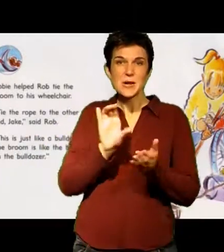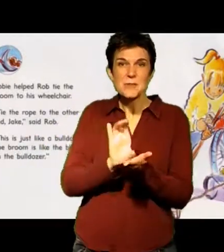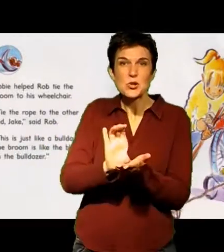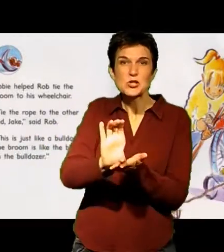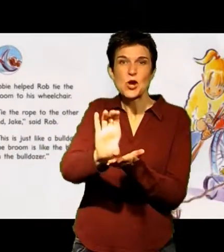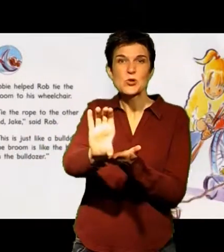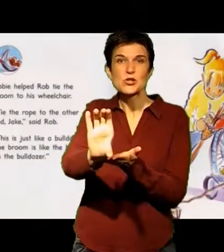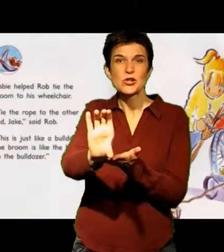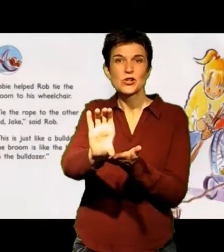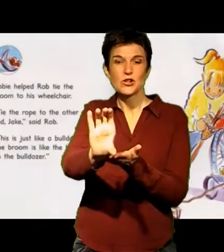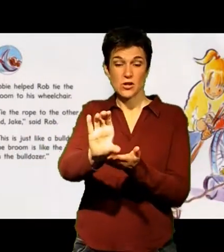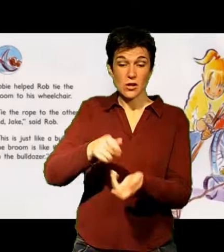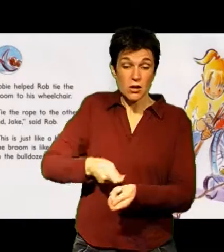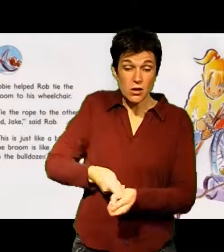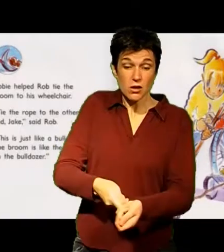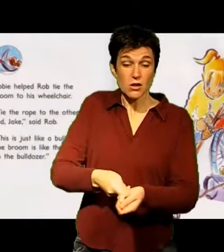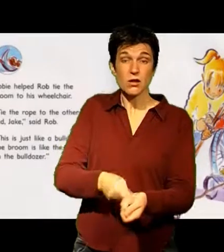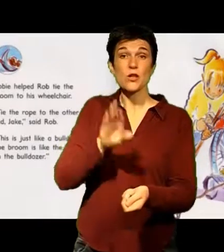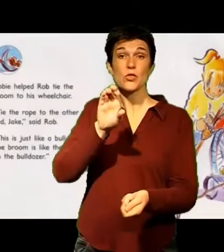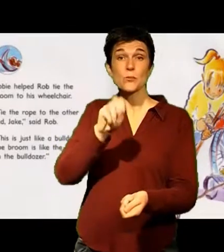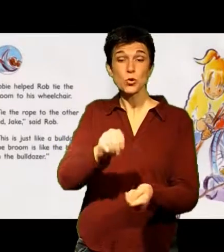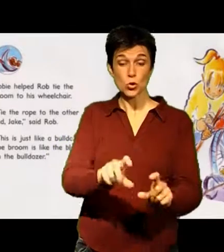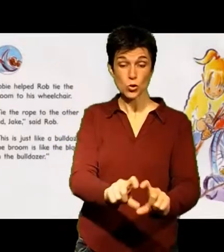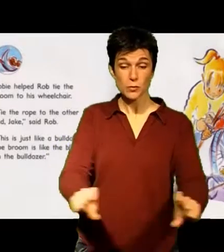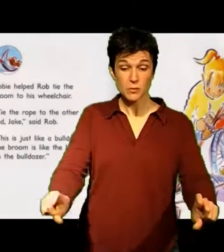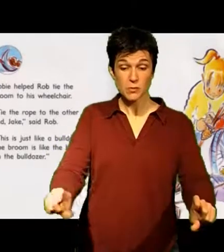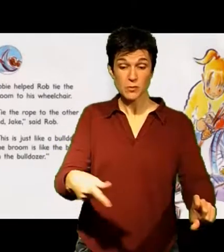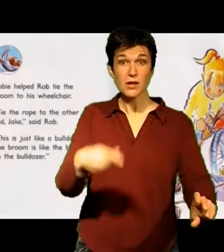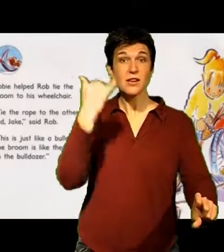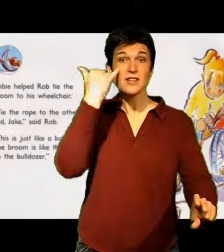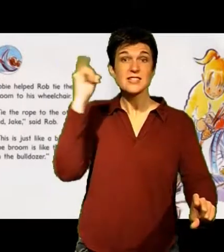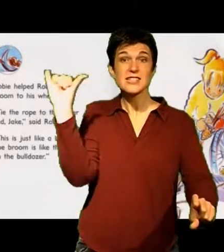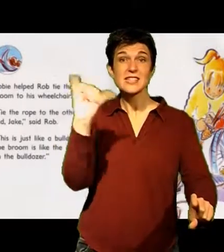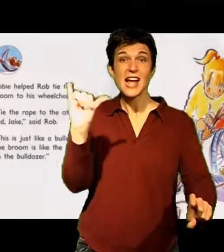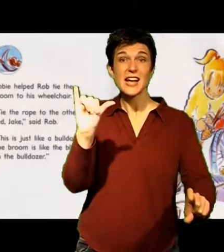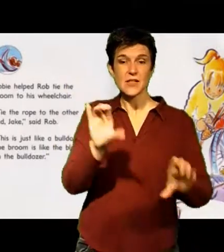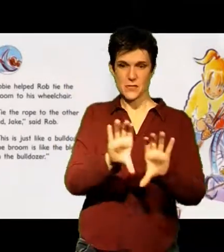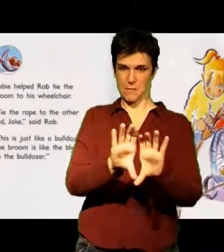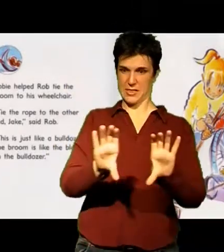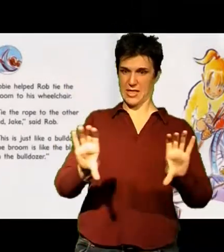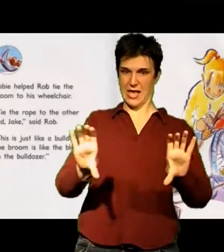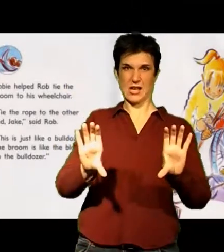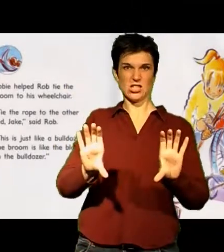bulldozer. The broom is like the blade on the bulldozer.